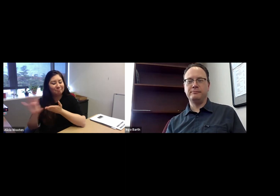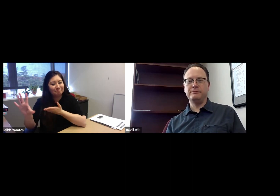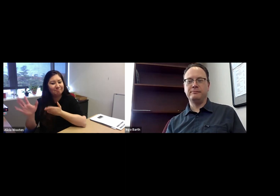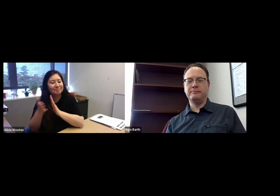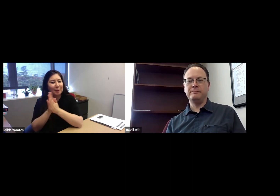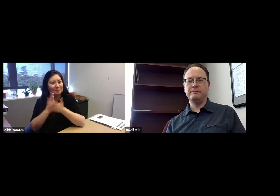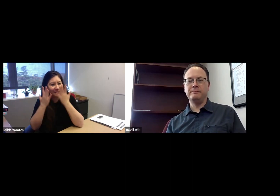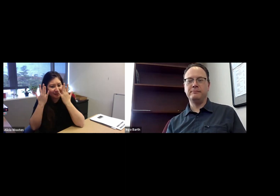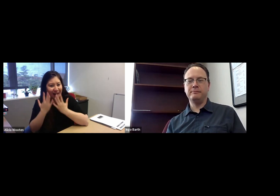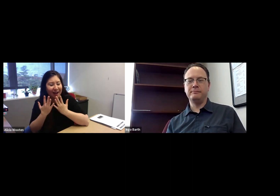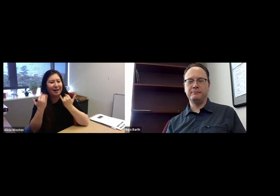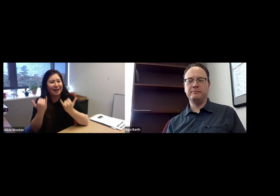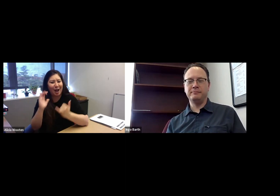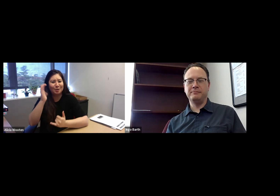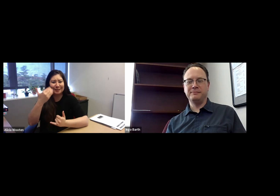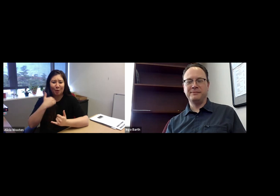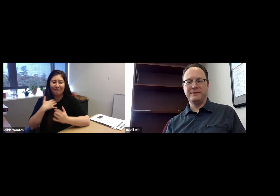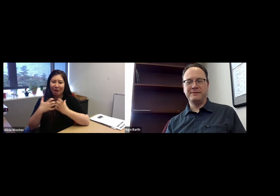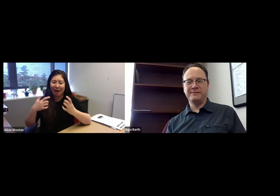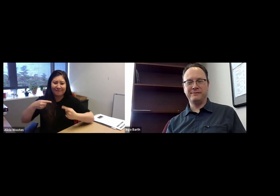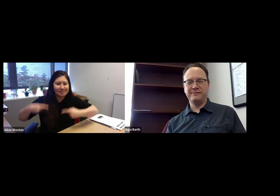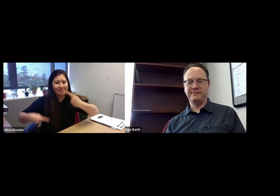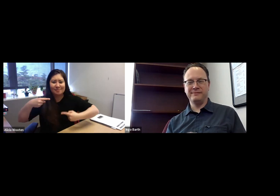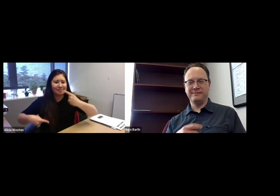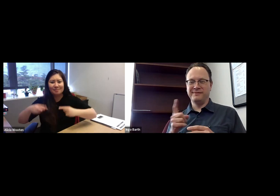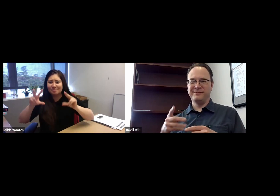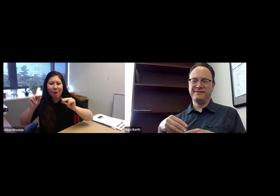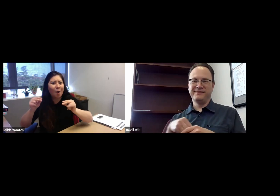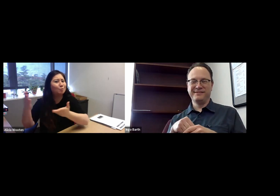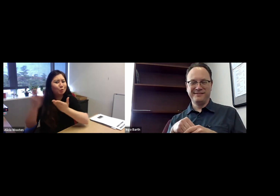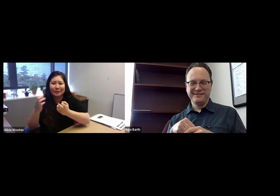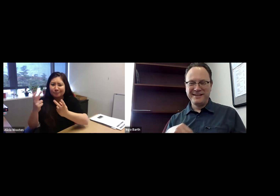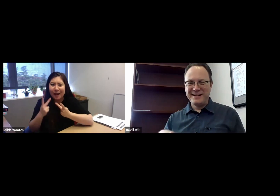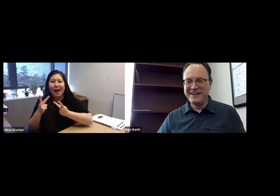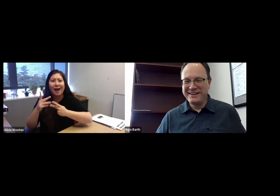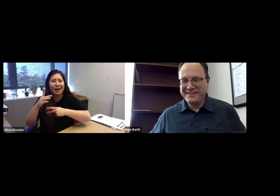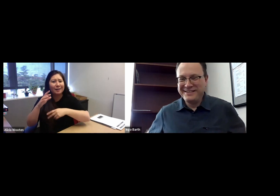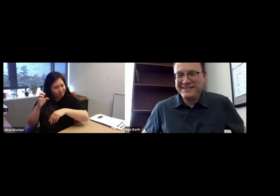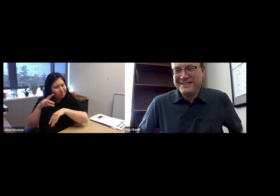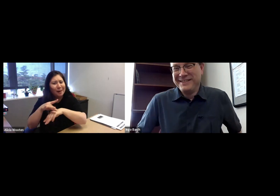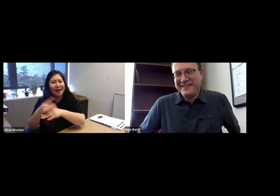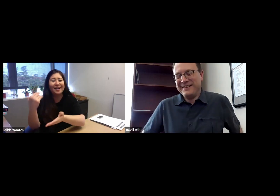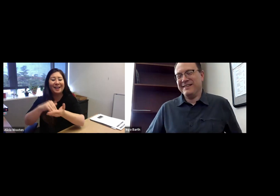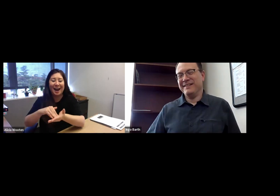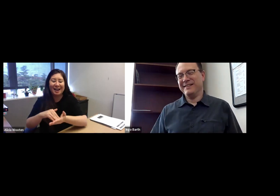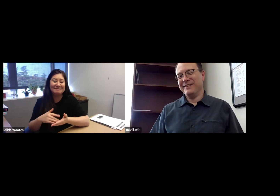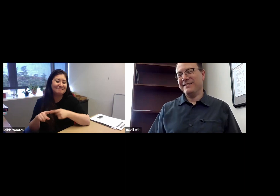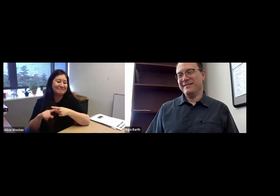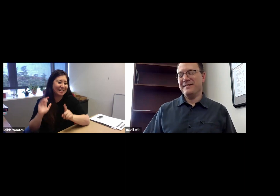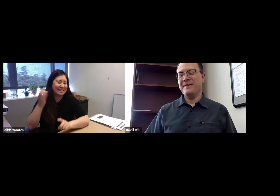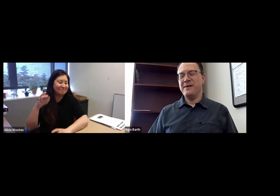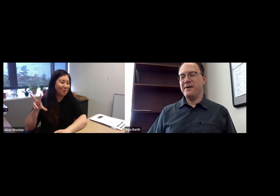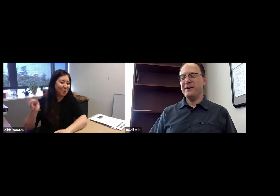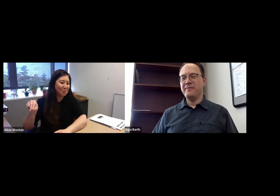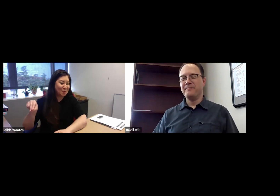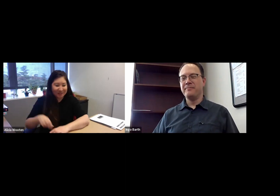so, especially people our age, do remember that Pluto was a planet. It's been downgraded now, which was sad, but it seems like there's a lot of argument now to